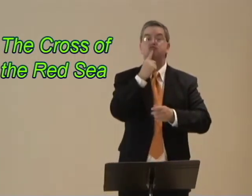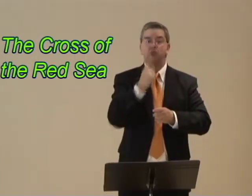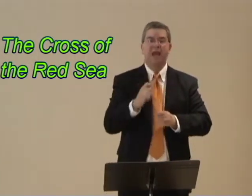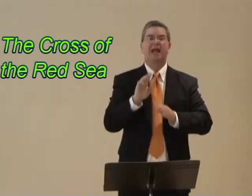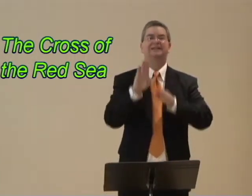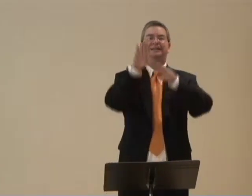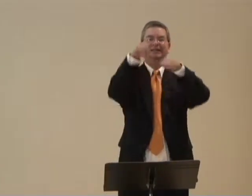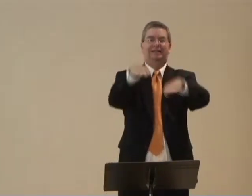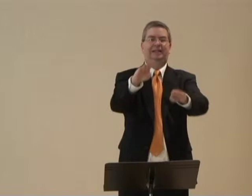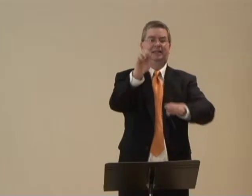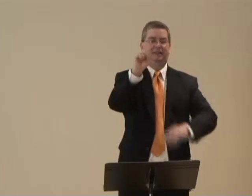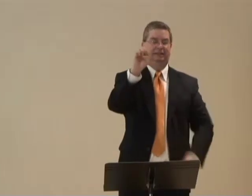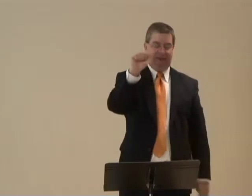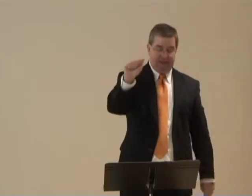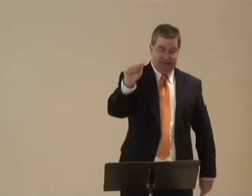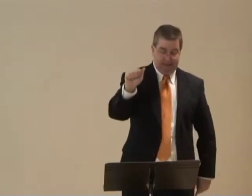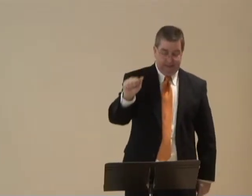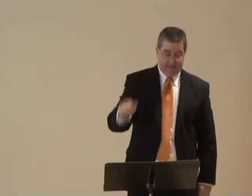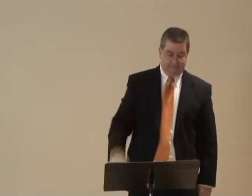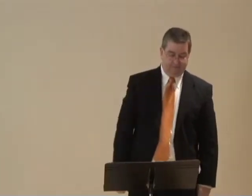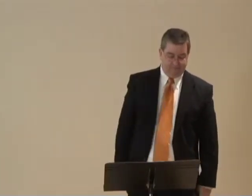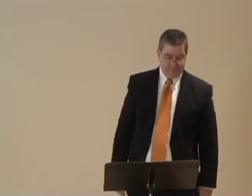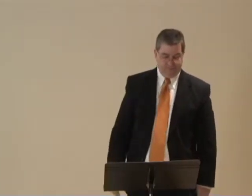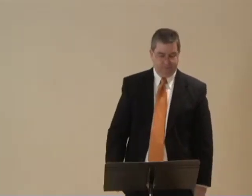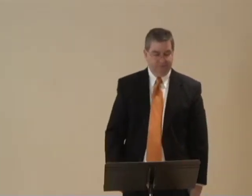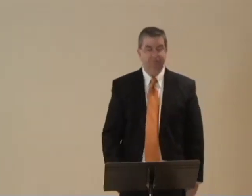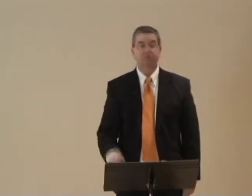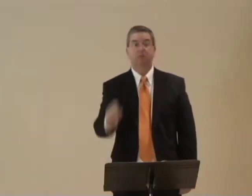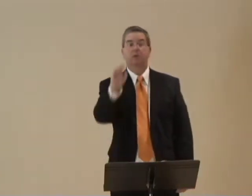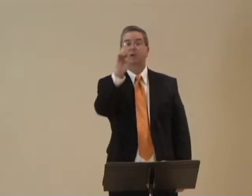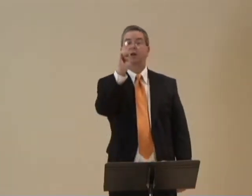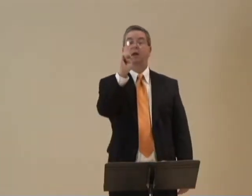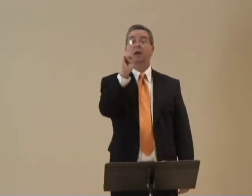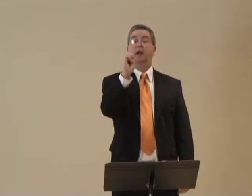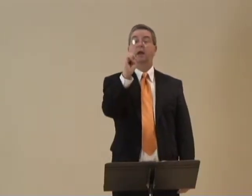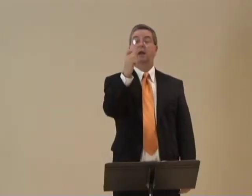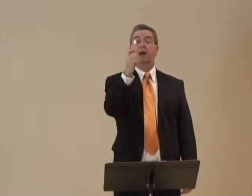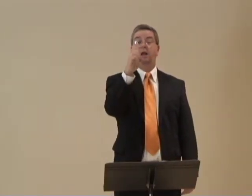The crossing of the Red Sea will be our theme today.